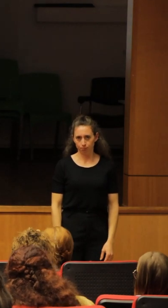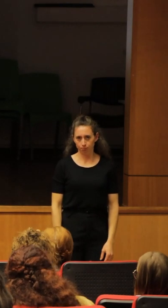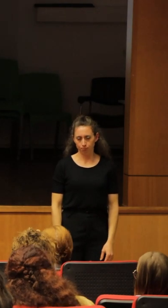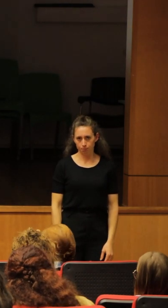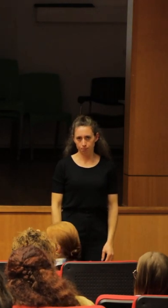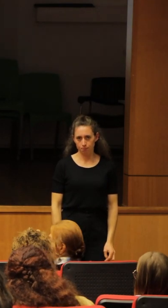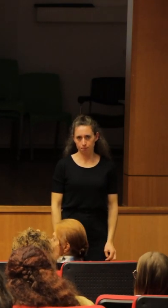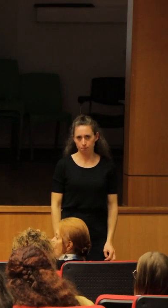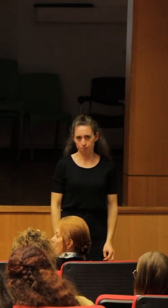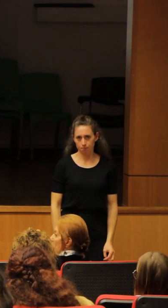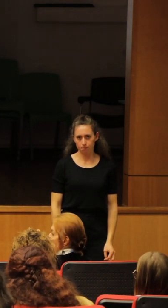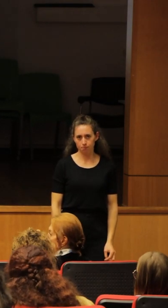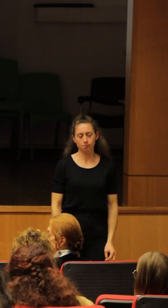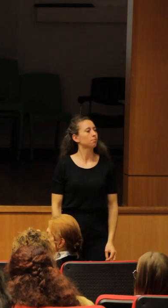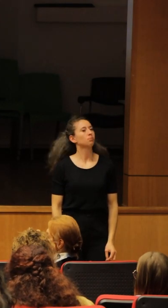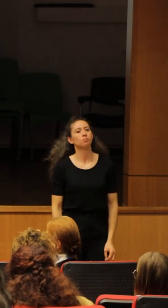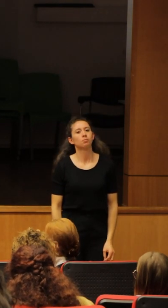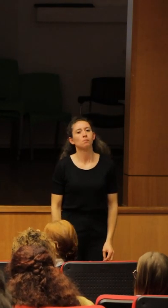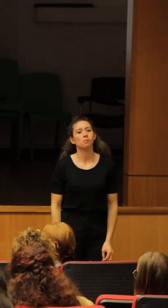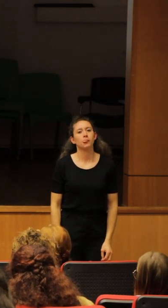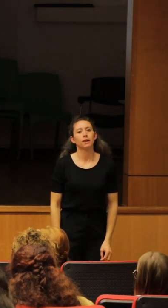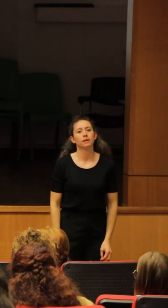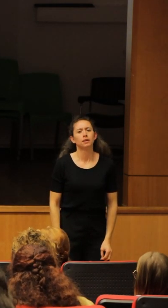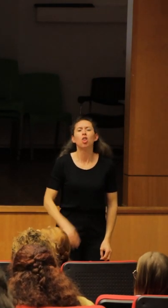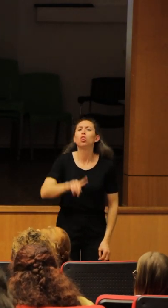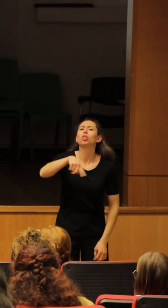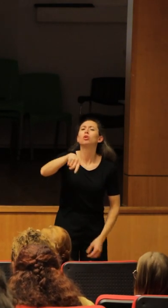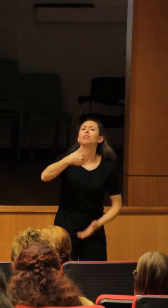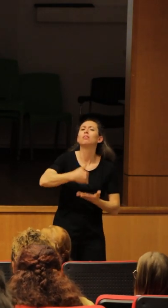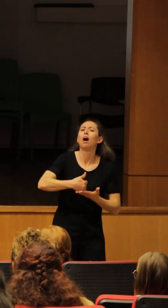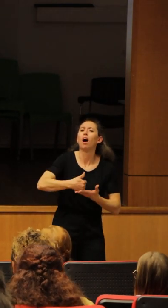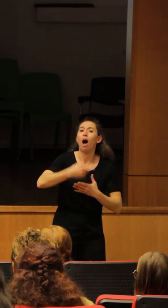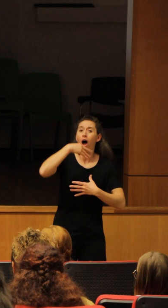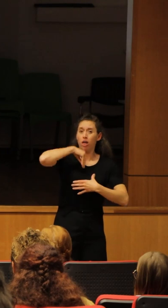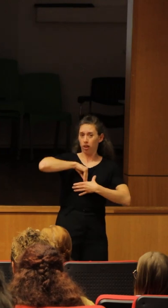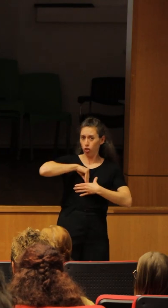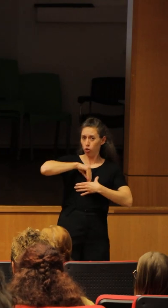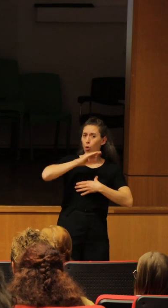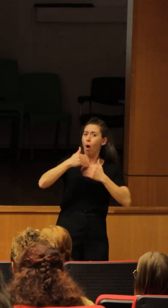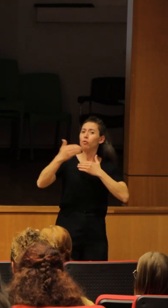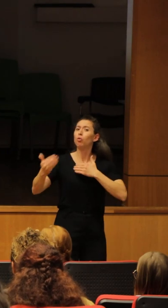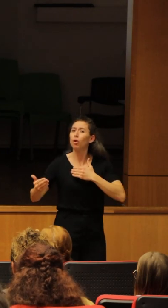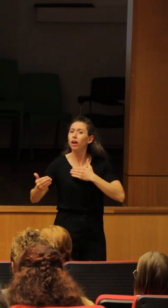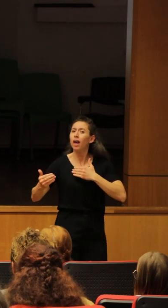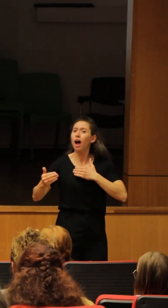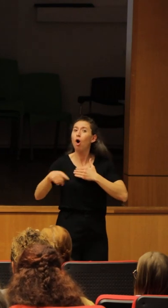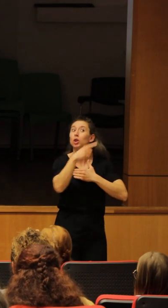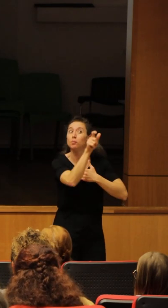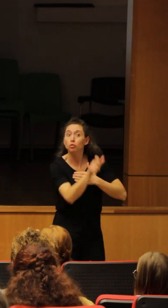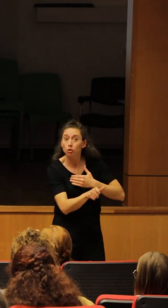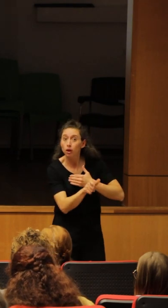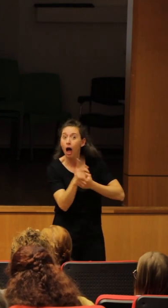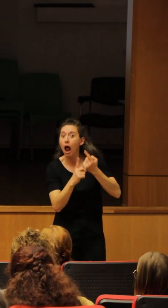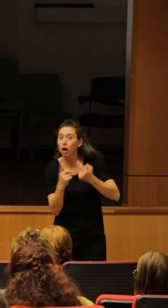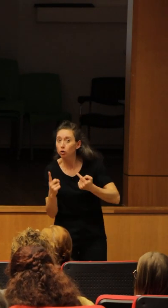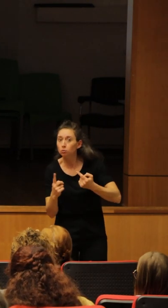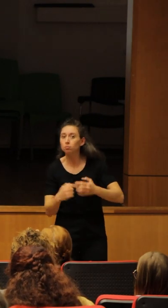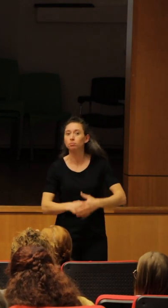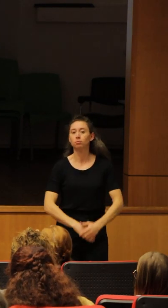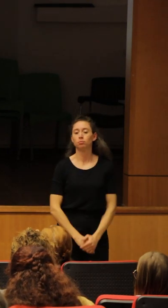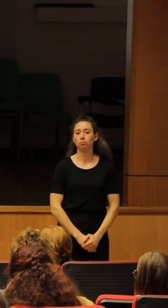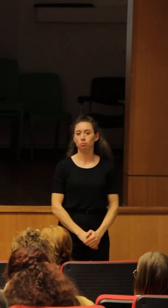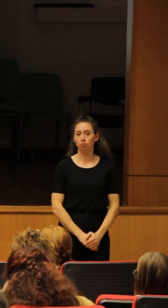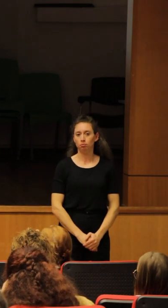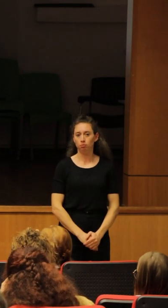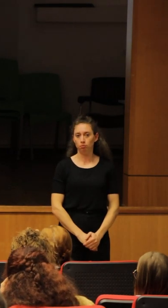Like, is it inside of you? Is it elsewhere? ¿Y dónde está? ¿Está adentro tuyo? ¿Está fuera tuyo? ¿En alguien? ¿En algo? And we take time